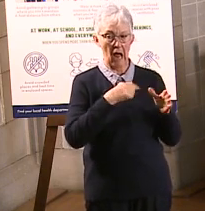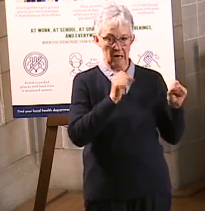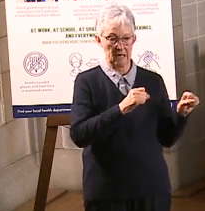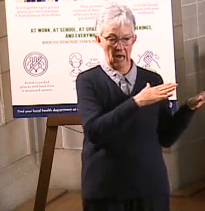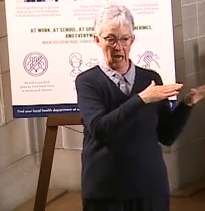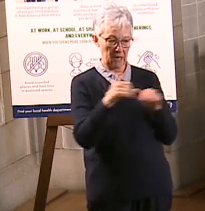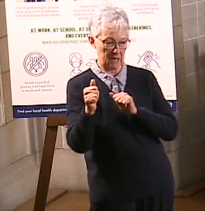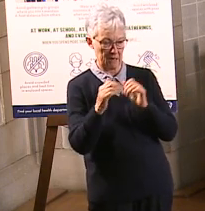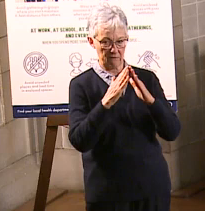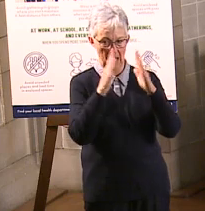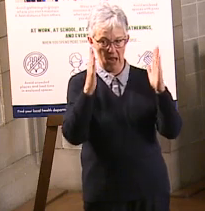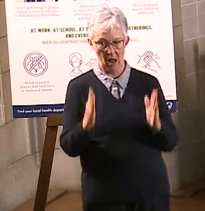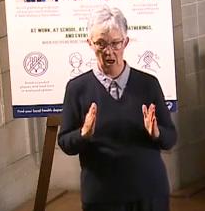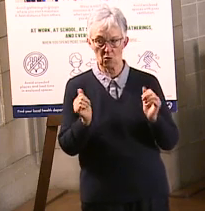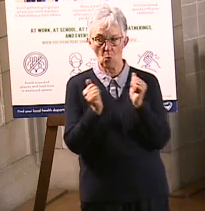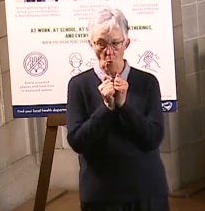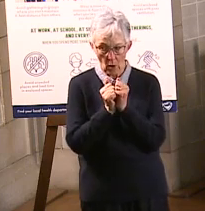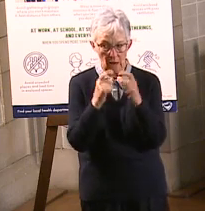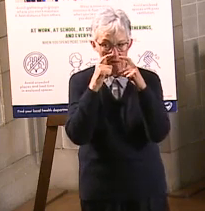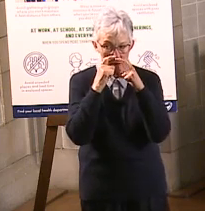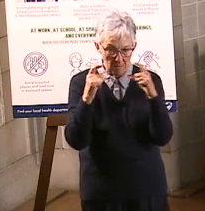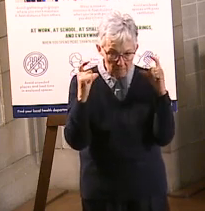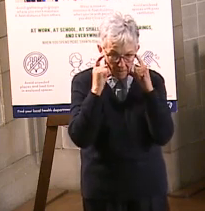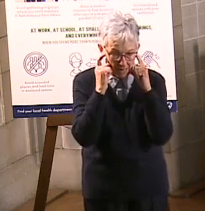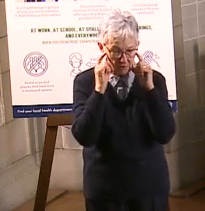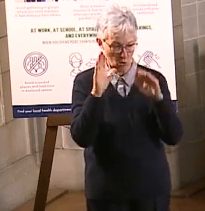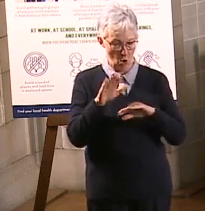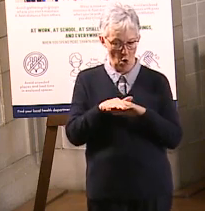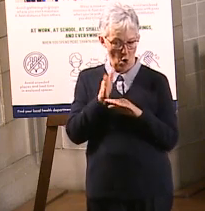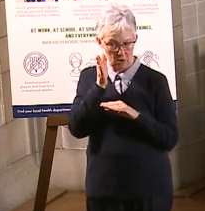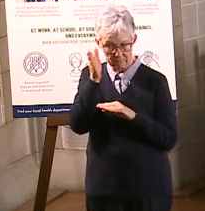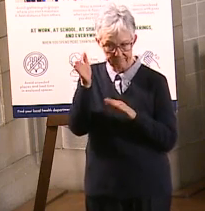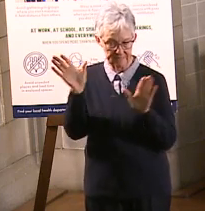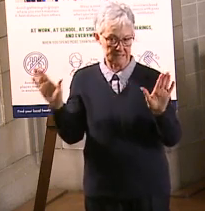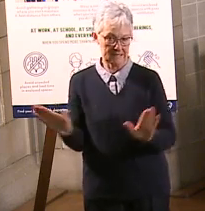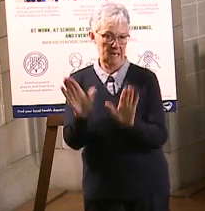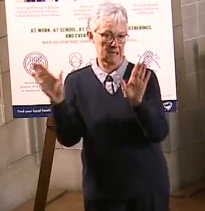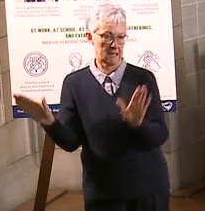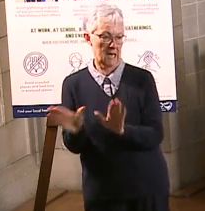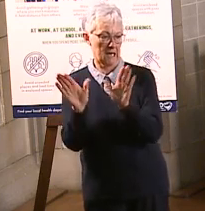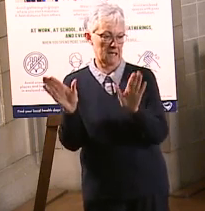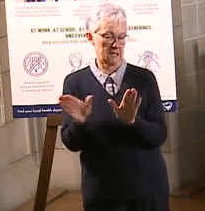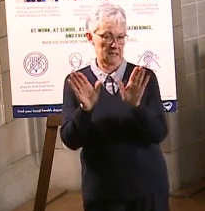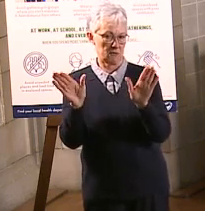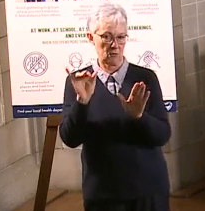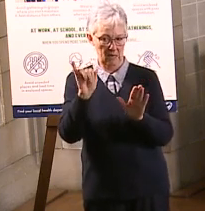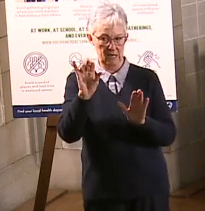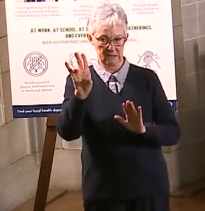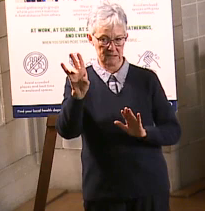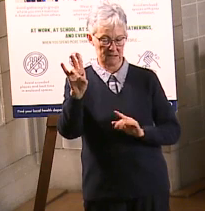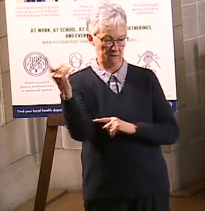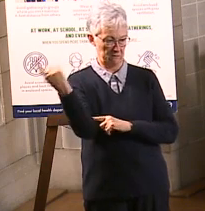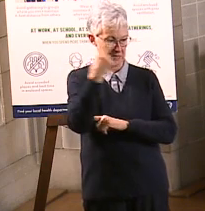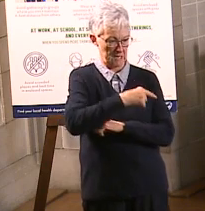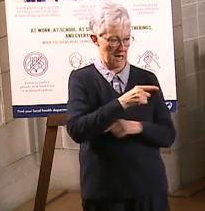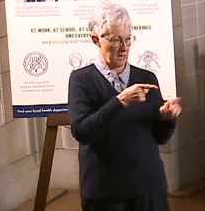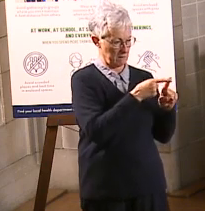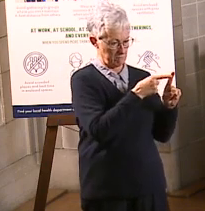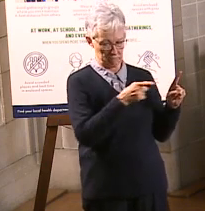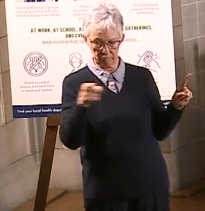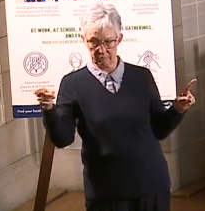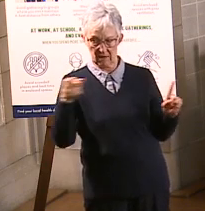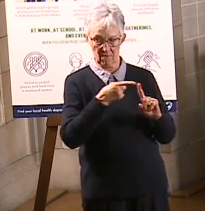starting on Sunday. So that'll be 7 days after my close contact. So I'll be able to do that because of the negative test that I